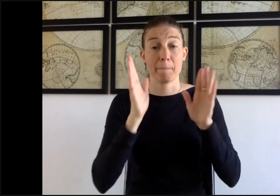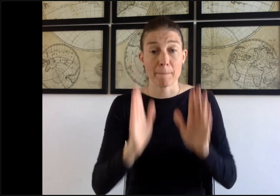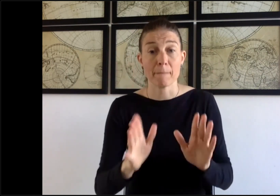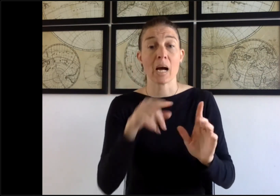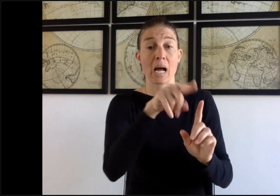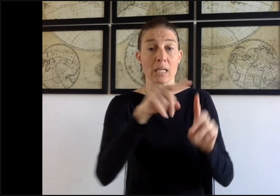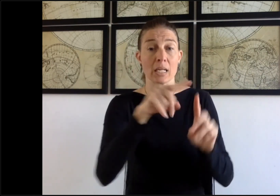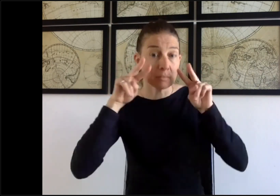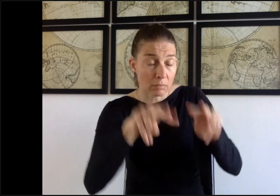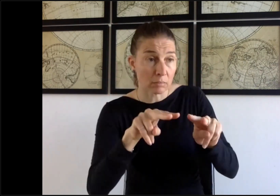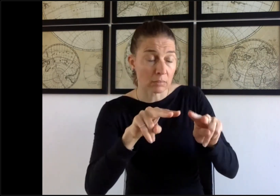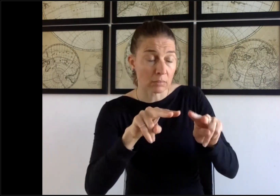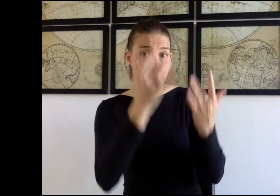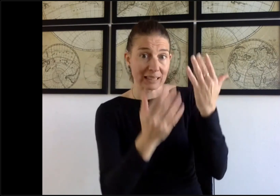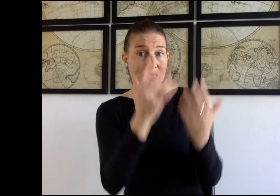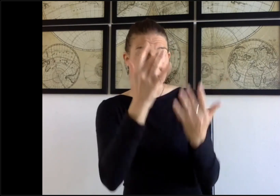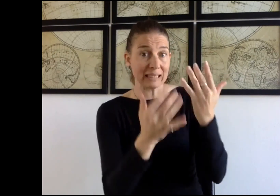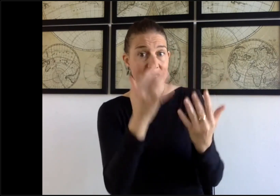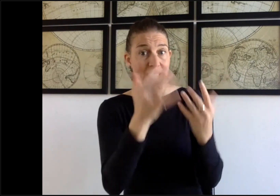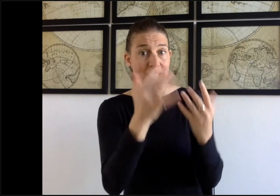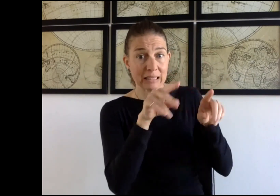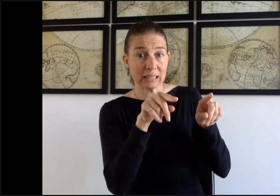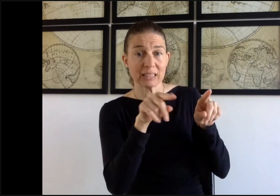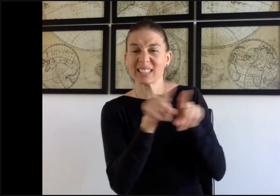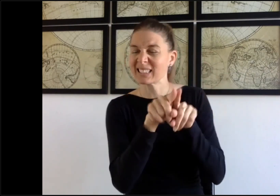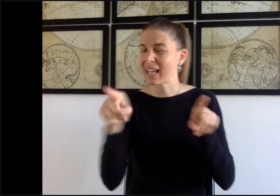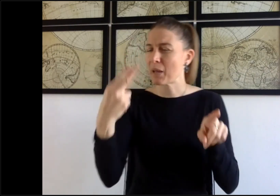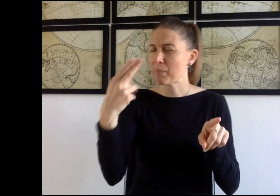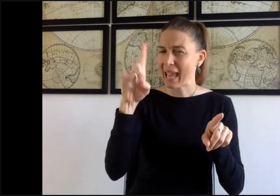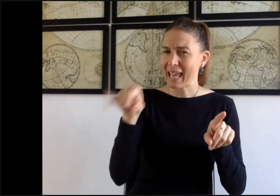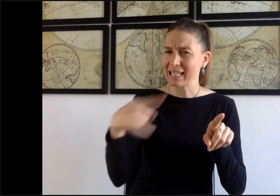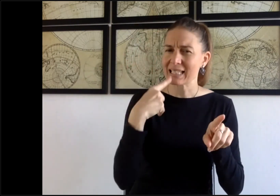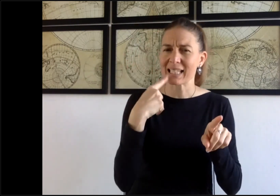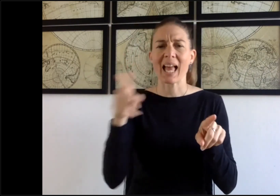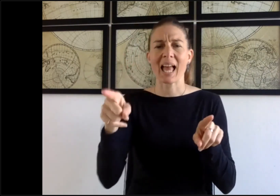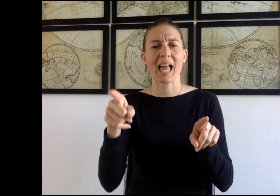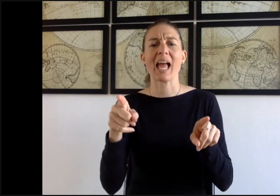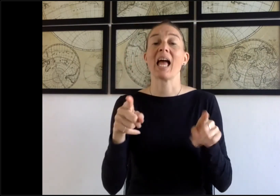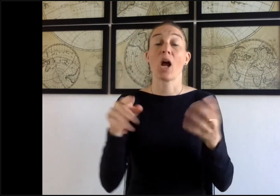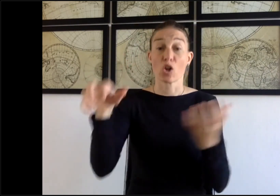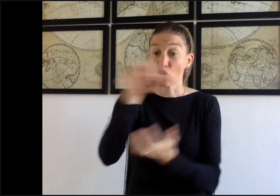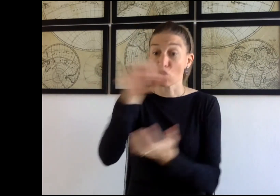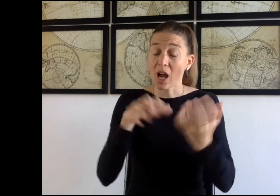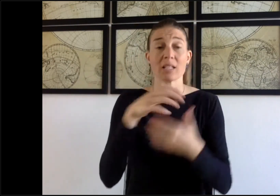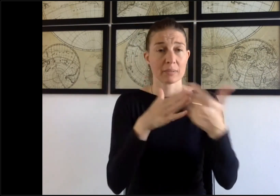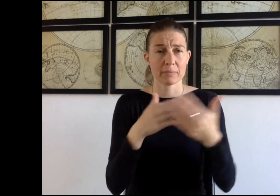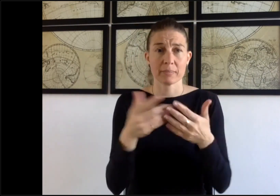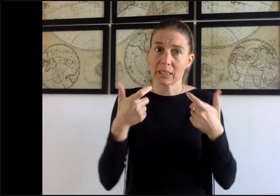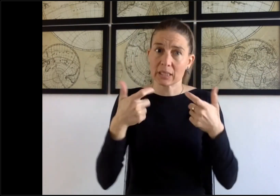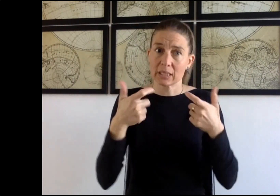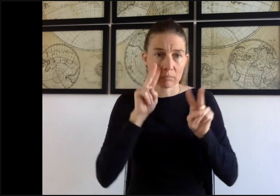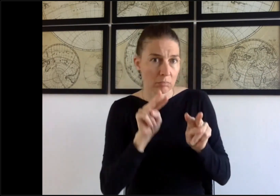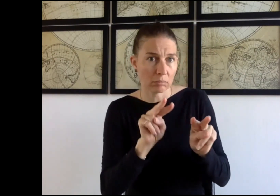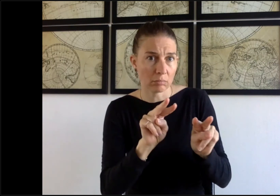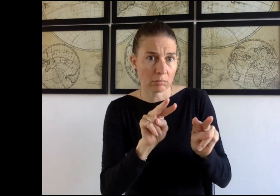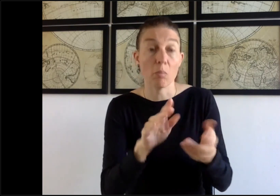now going to continue to work on even more intensively with a view of the consequences of COVID-19. And let me